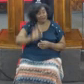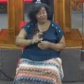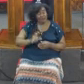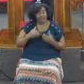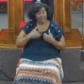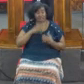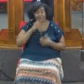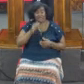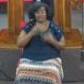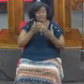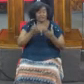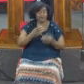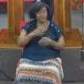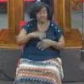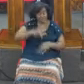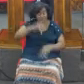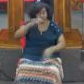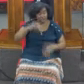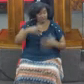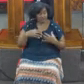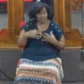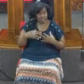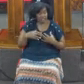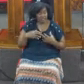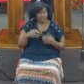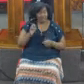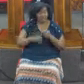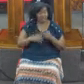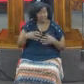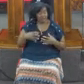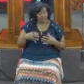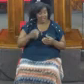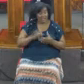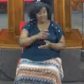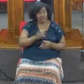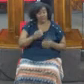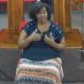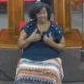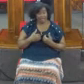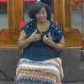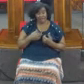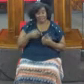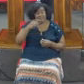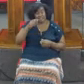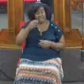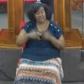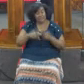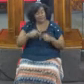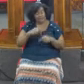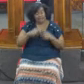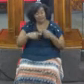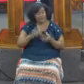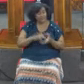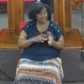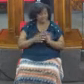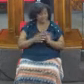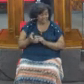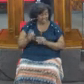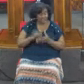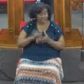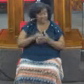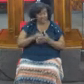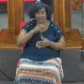not given you the spirit of fear. So that fear that you are feeling and telling people about Jesus, that's